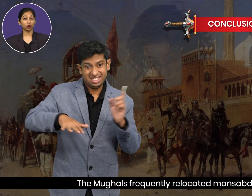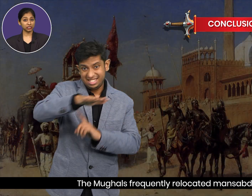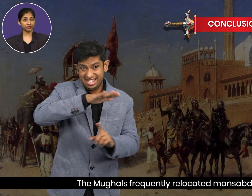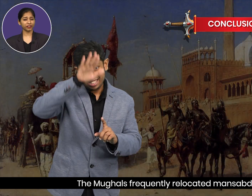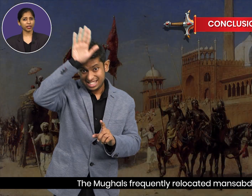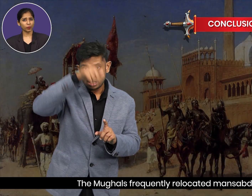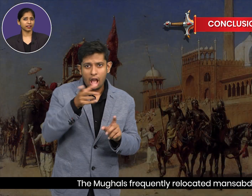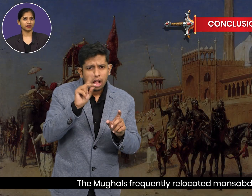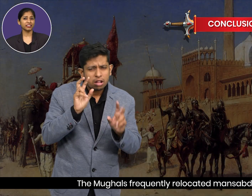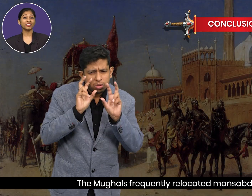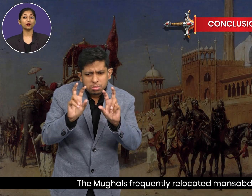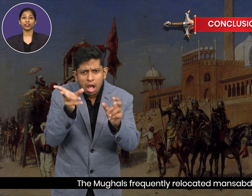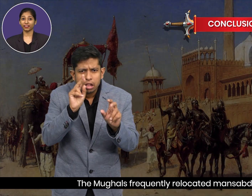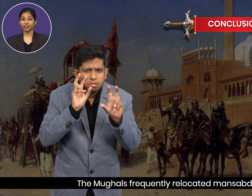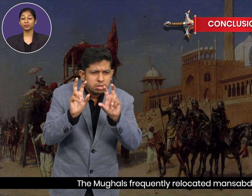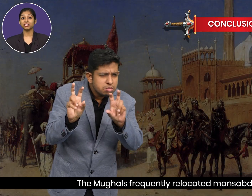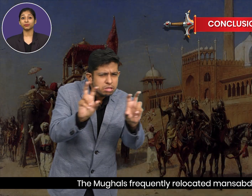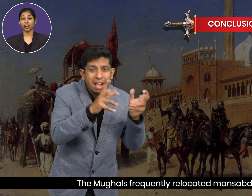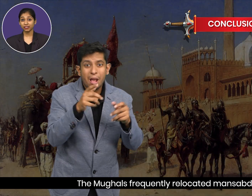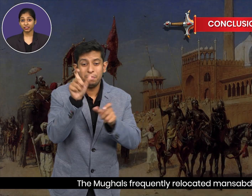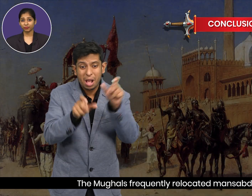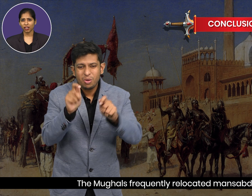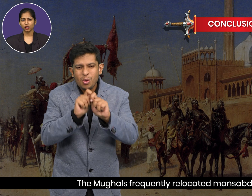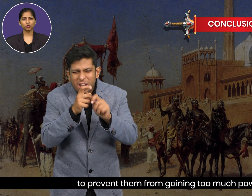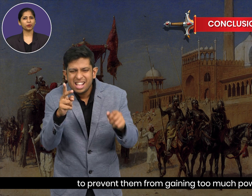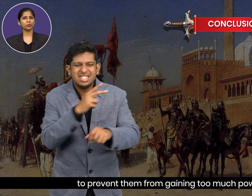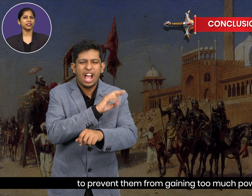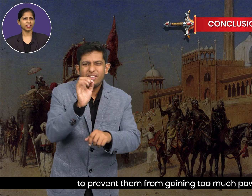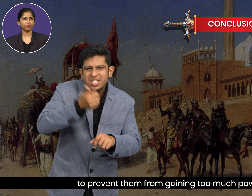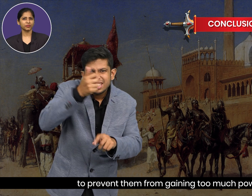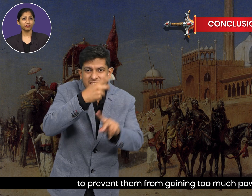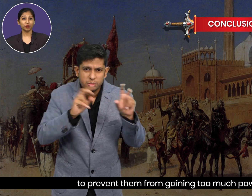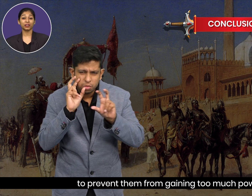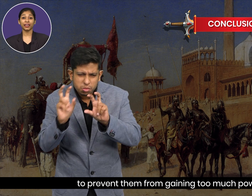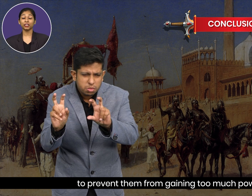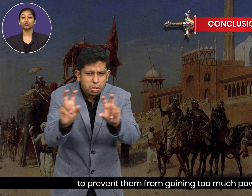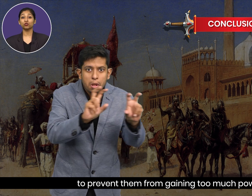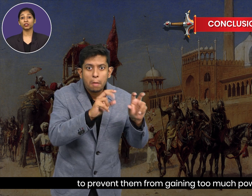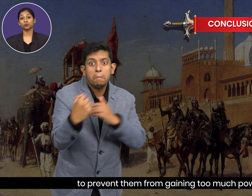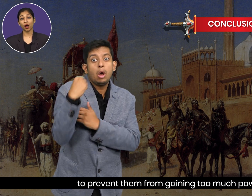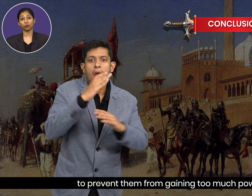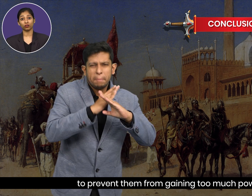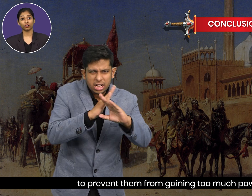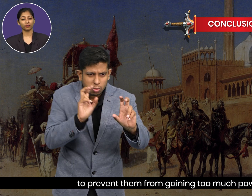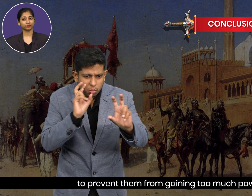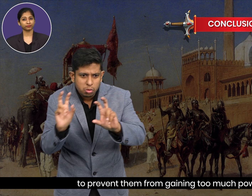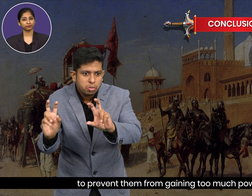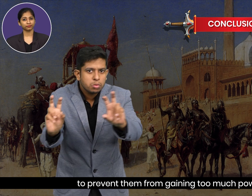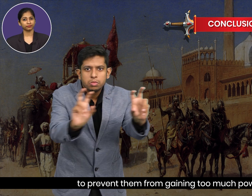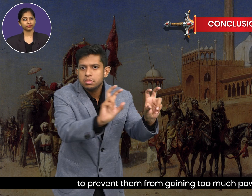The Mughals frequently relocated Mansabdars to prevent them from gaining too much power.